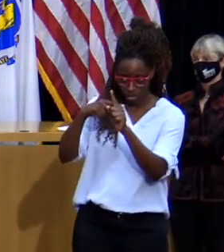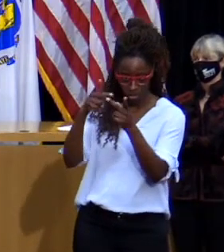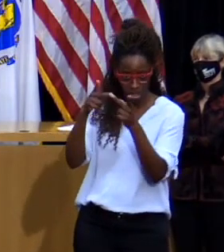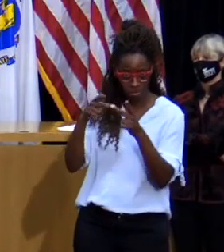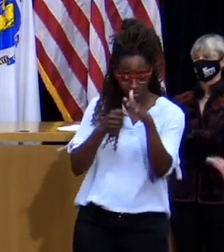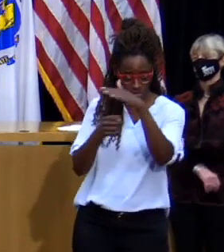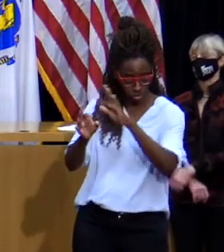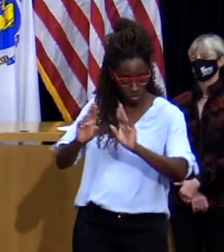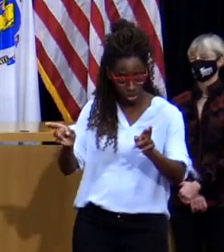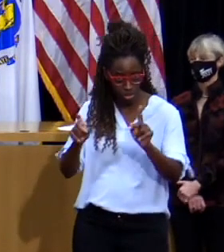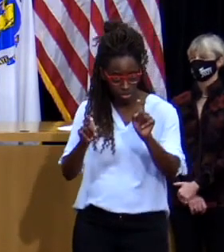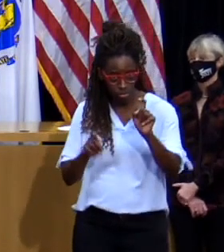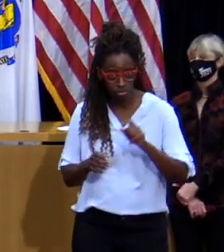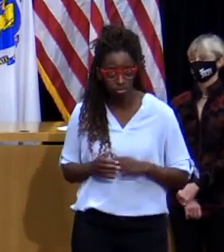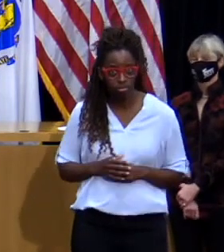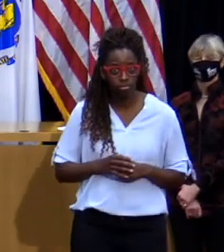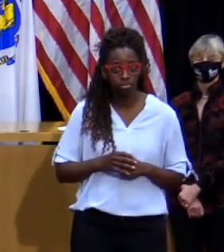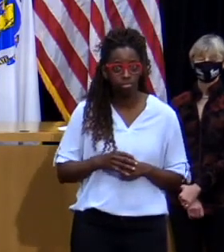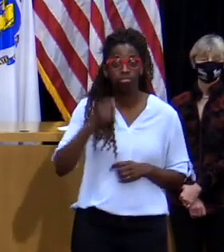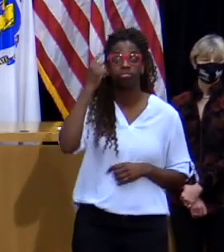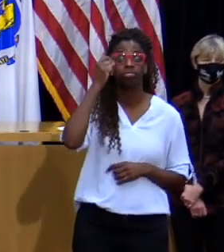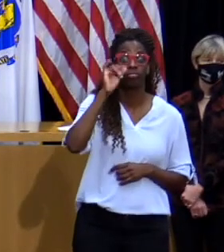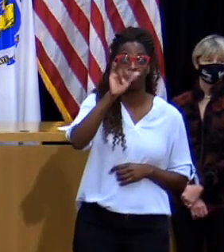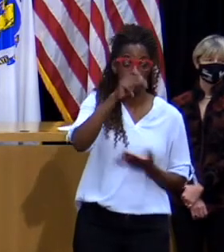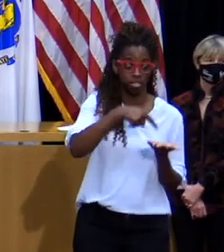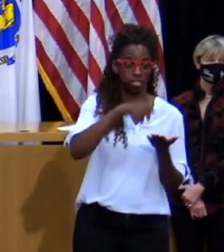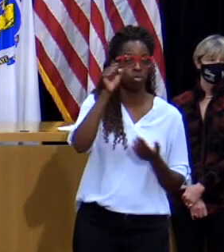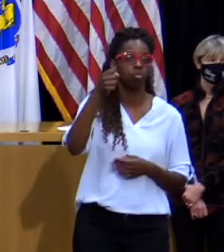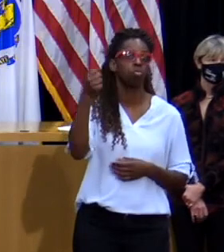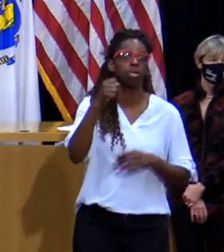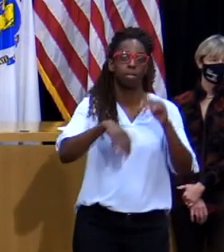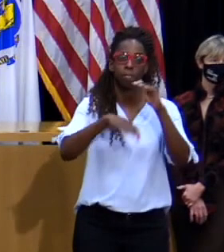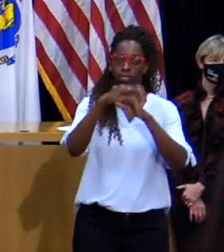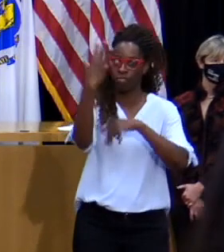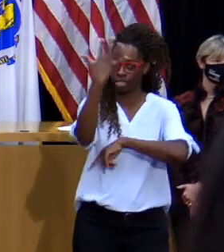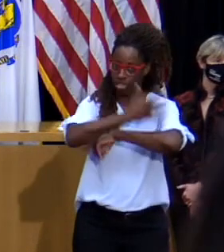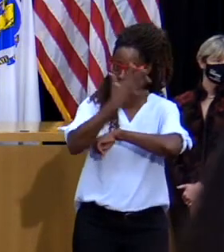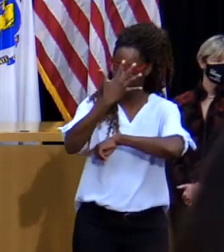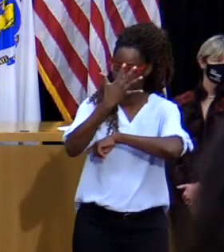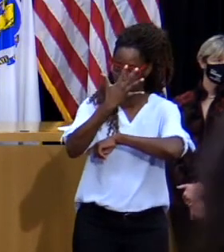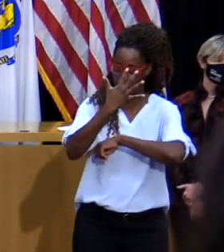chain management, yes, absolutely, this can be done. Doctor, you mentioned that